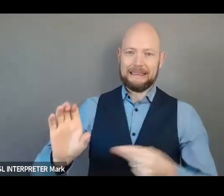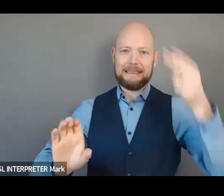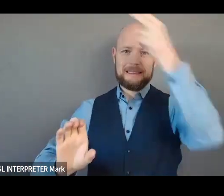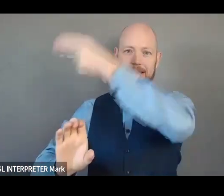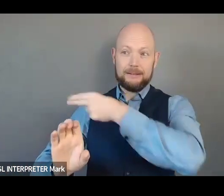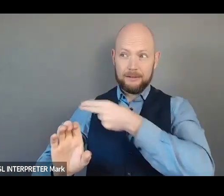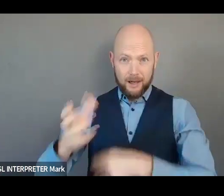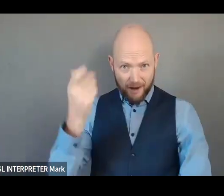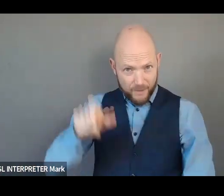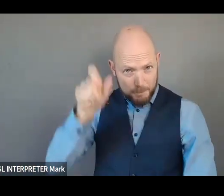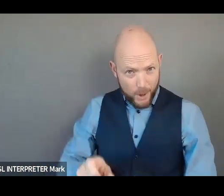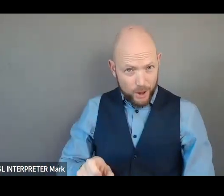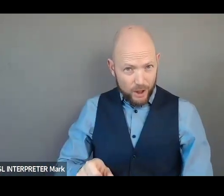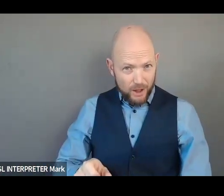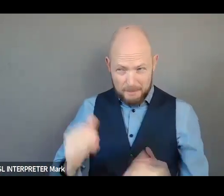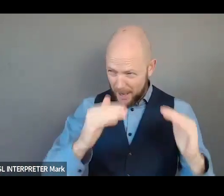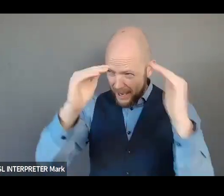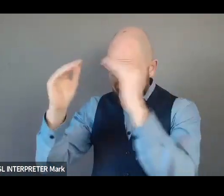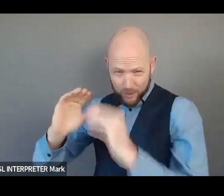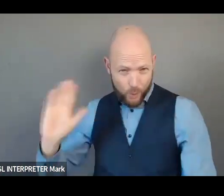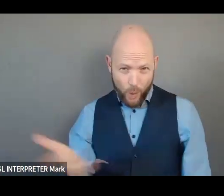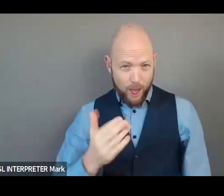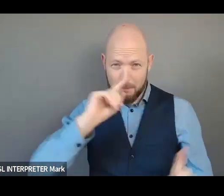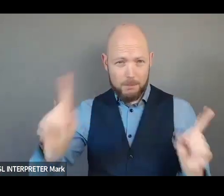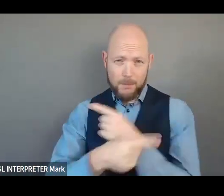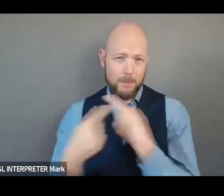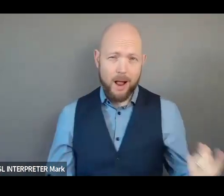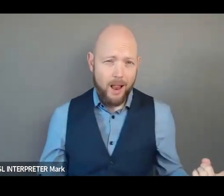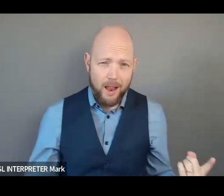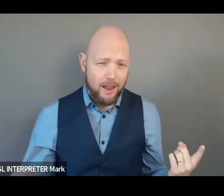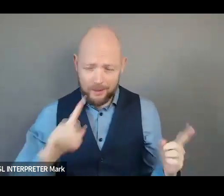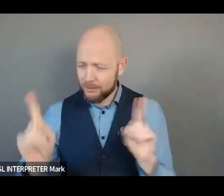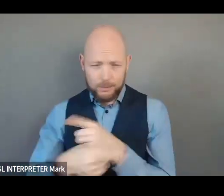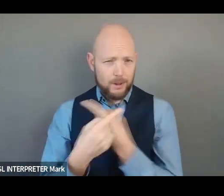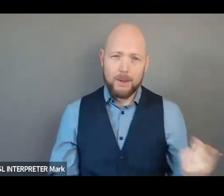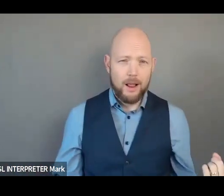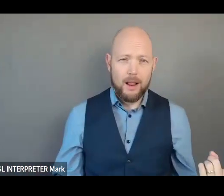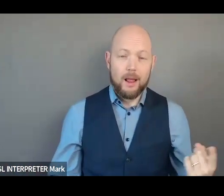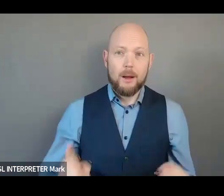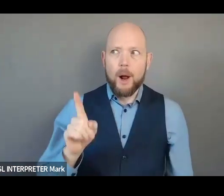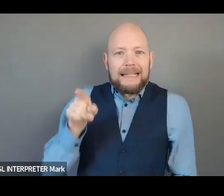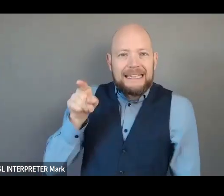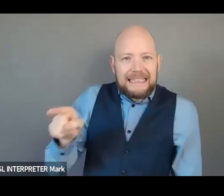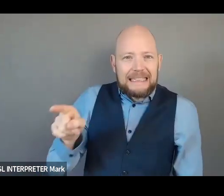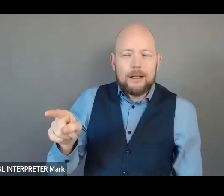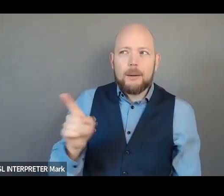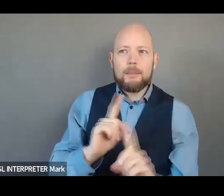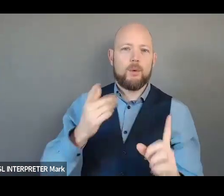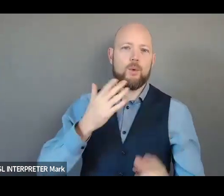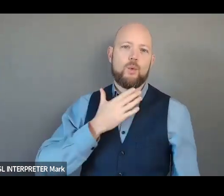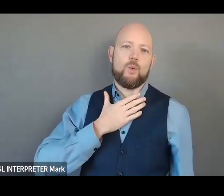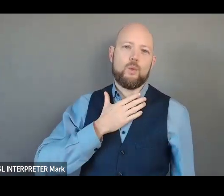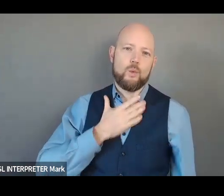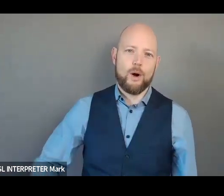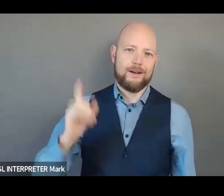this. There is not one human being that is this, but it's a guiding norm. It acts as a way